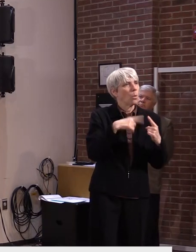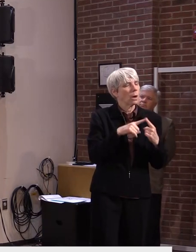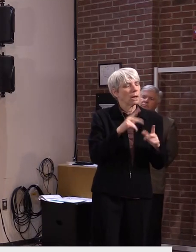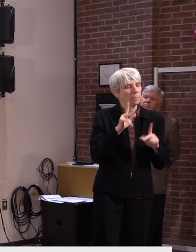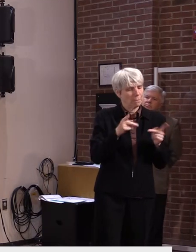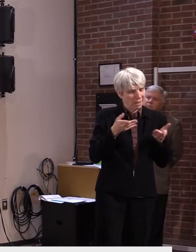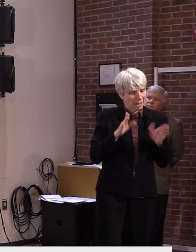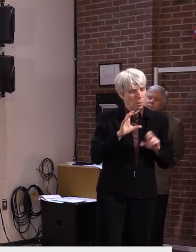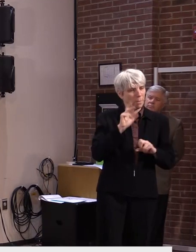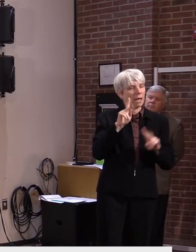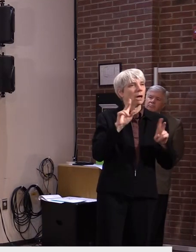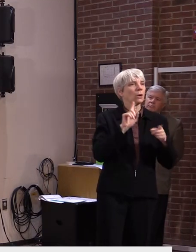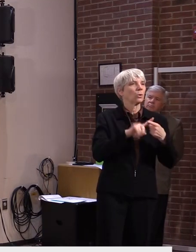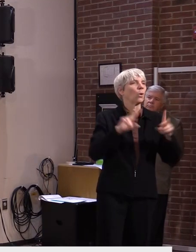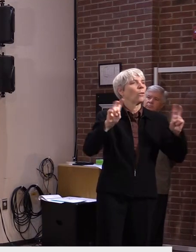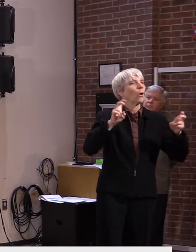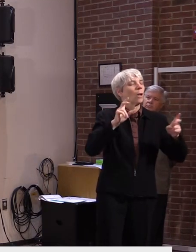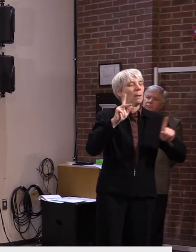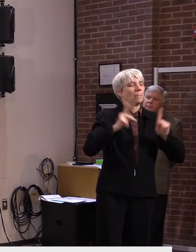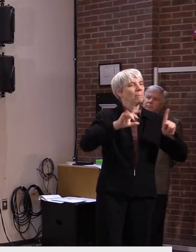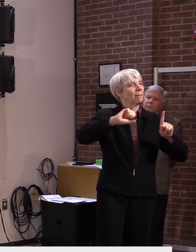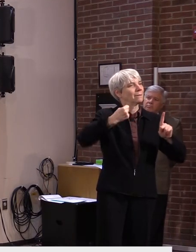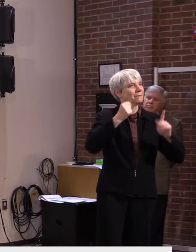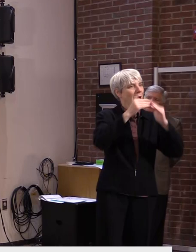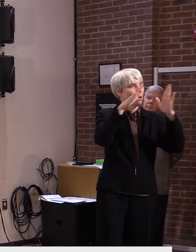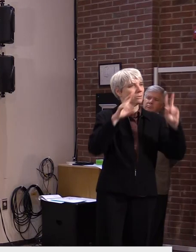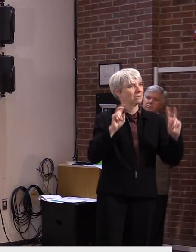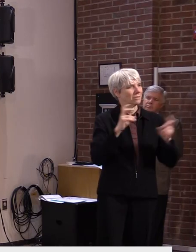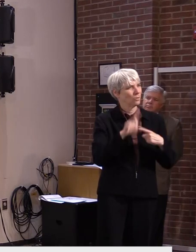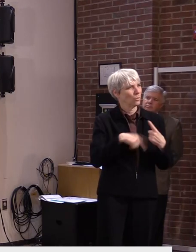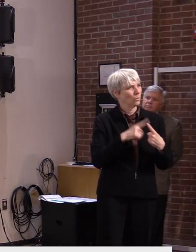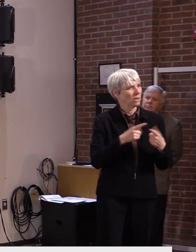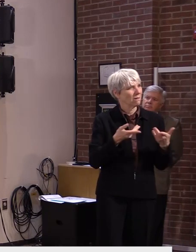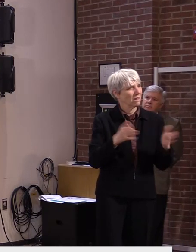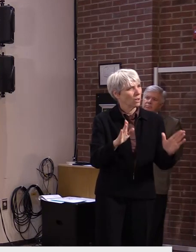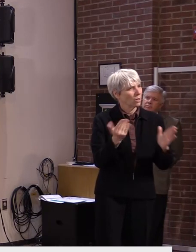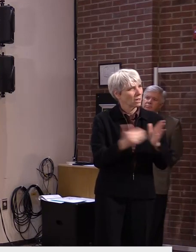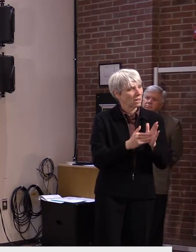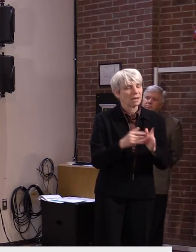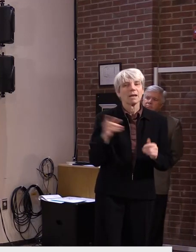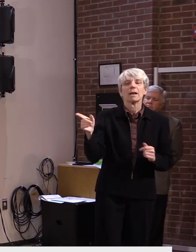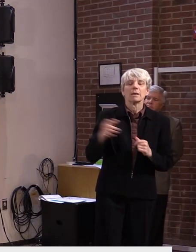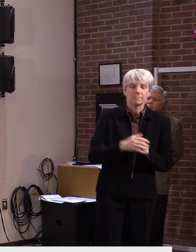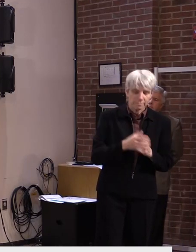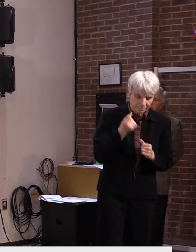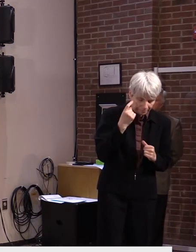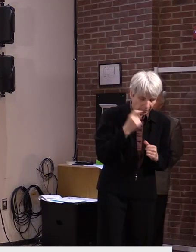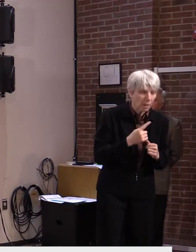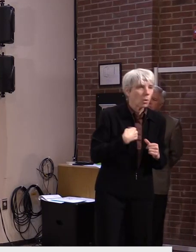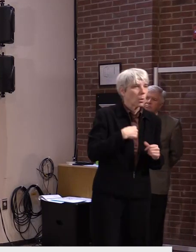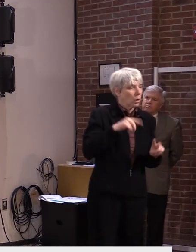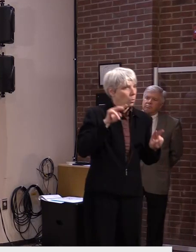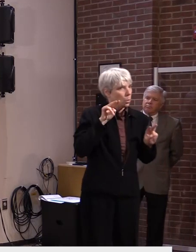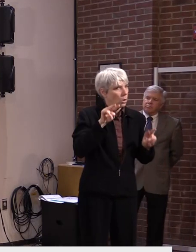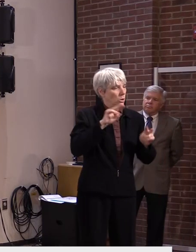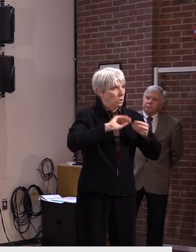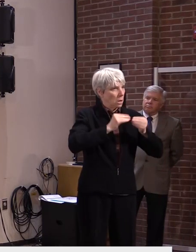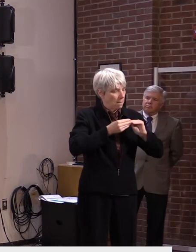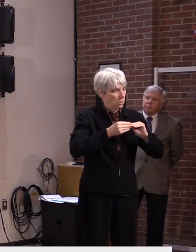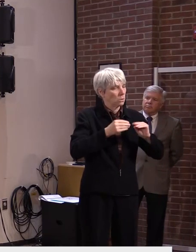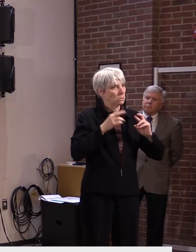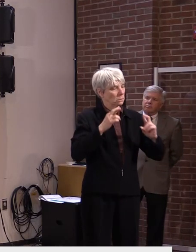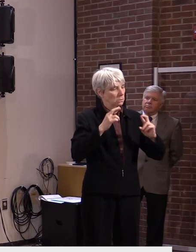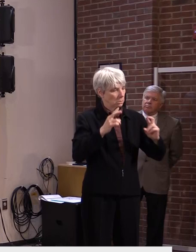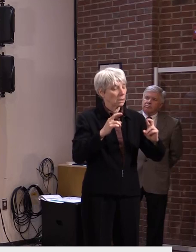think, again, we're watching this trend, and if we're right and if we move in the same